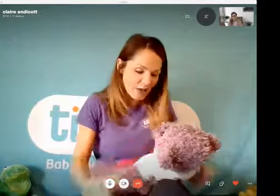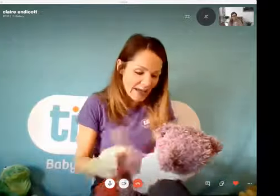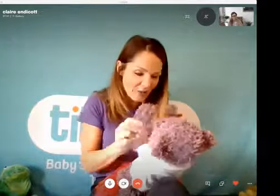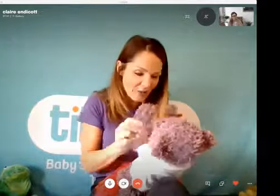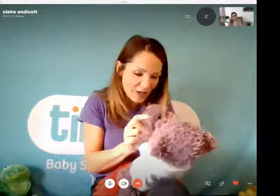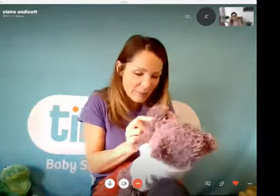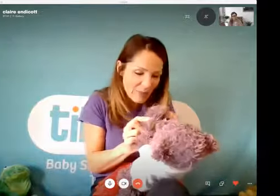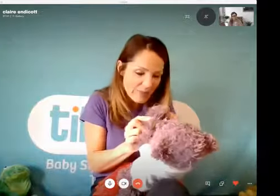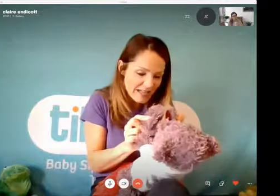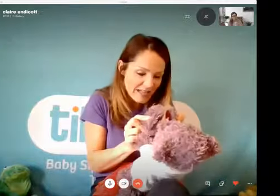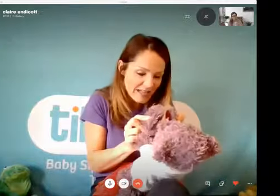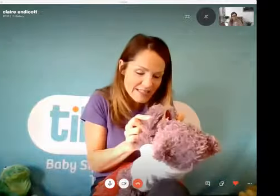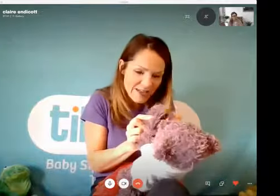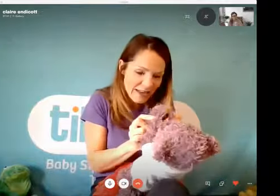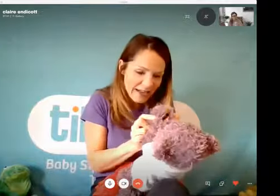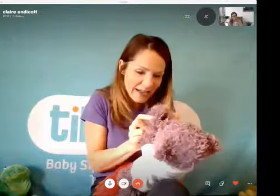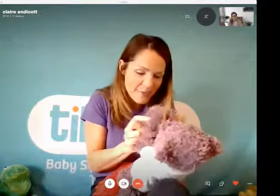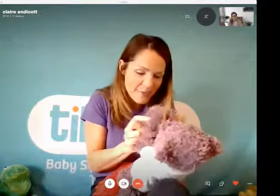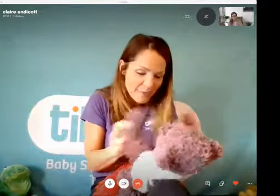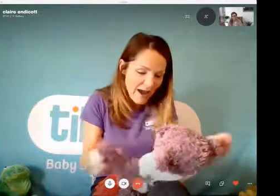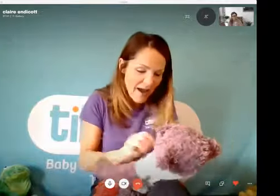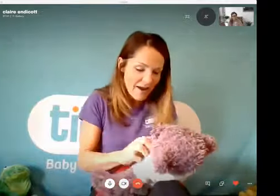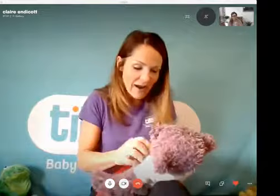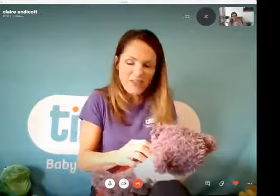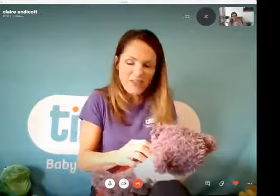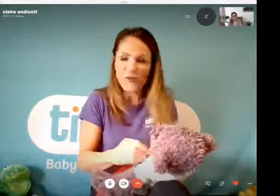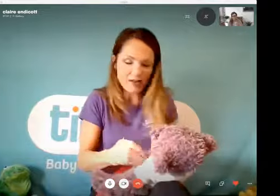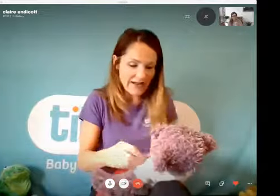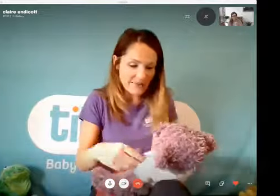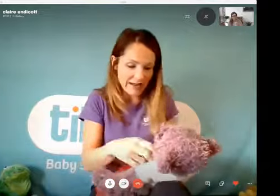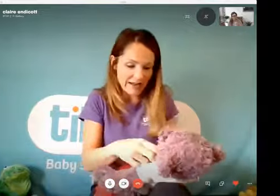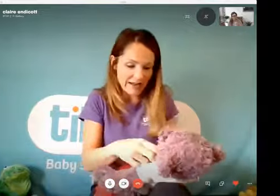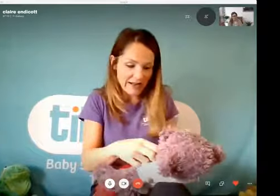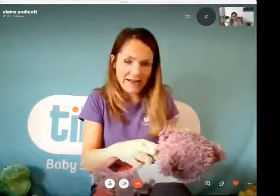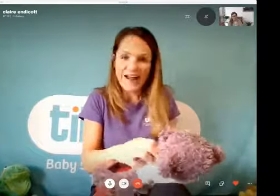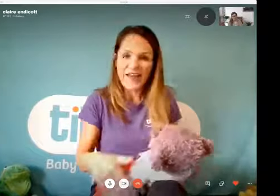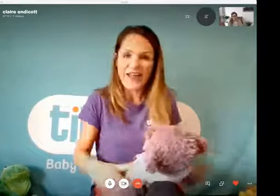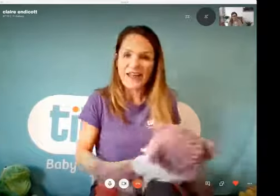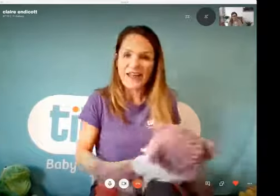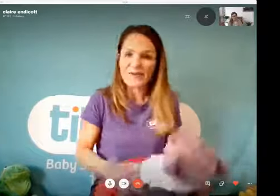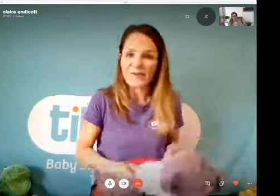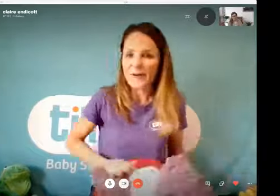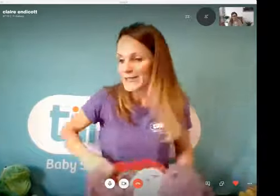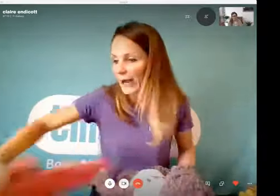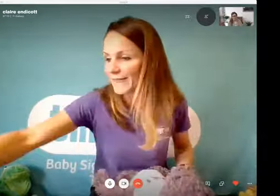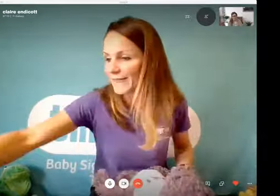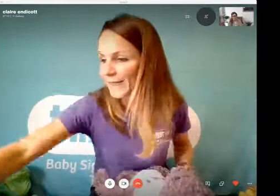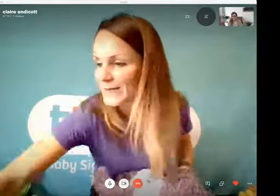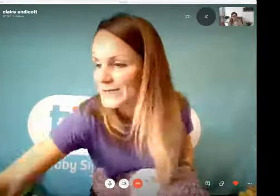little baby's hands and give them a little clap. Have they fallen asleep yet? Have they? It can be quite tiring for them